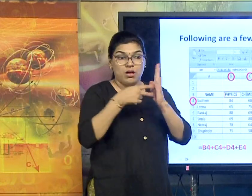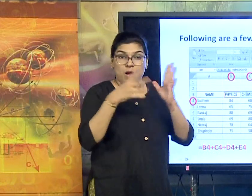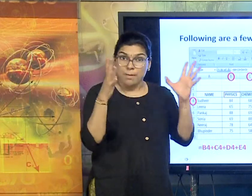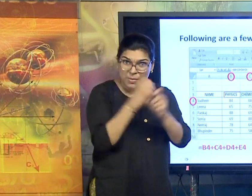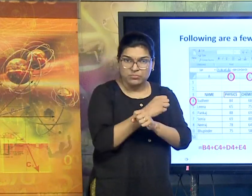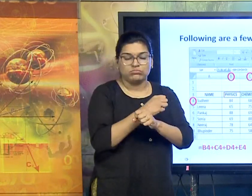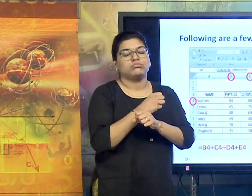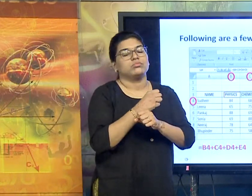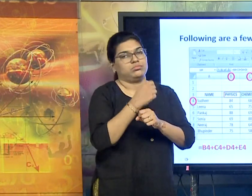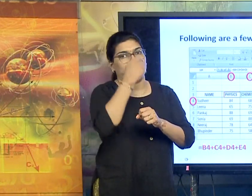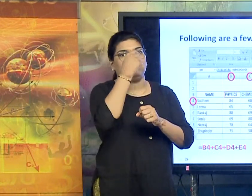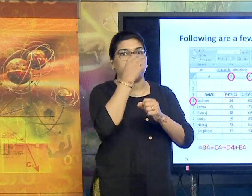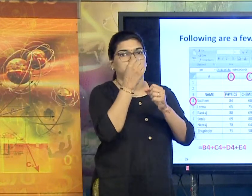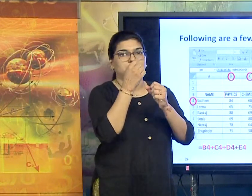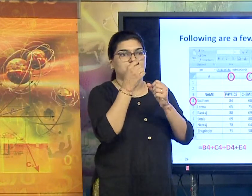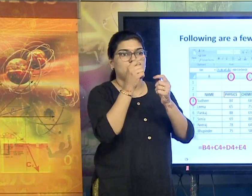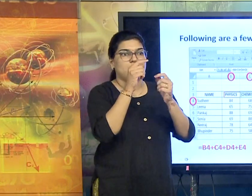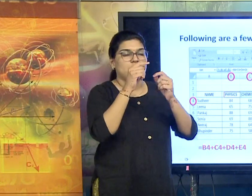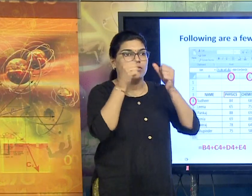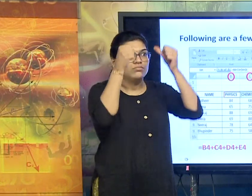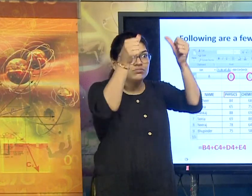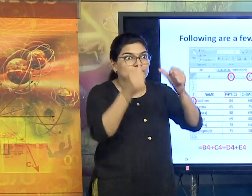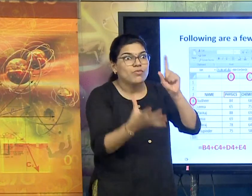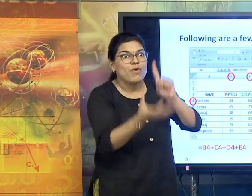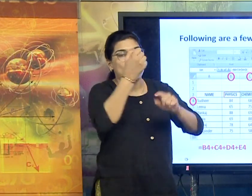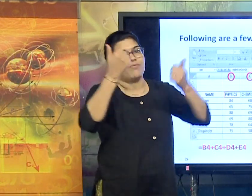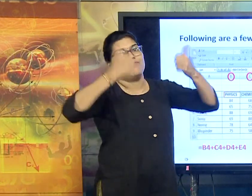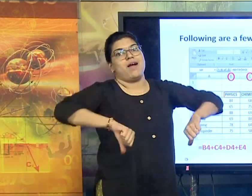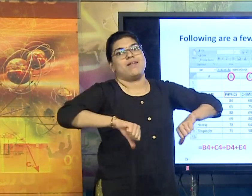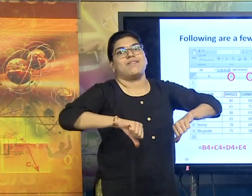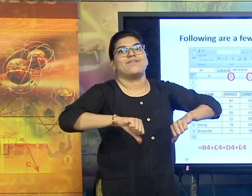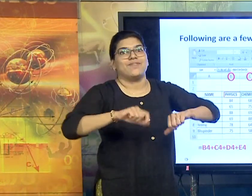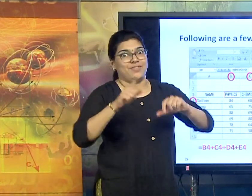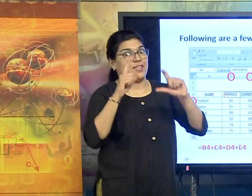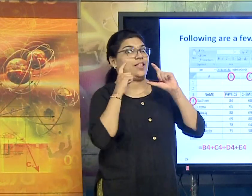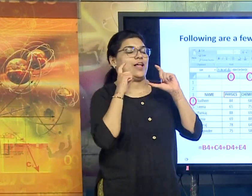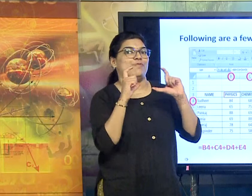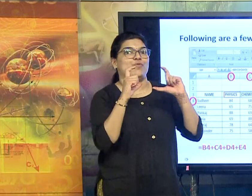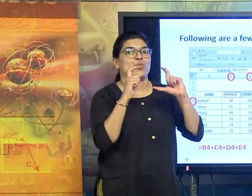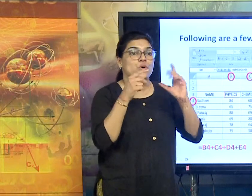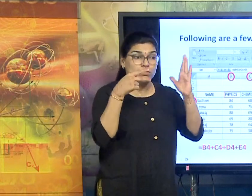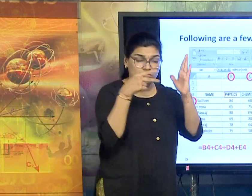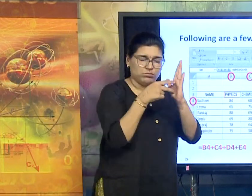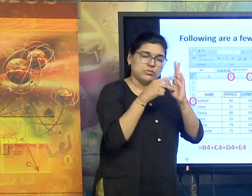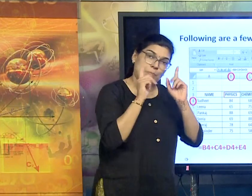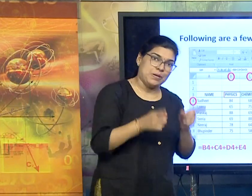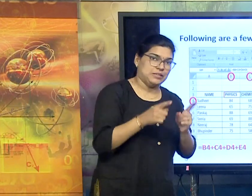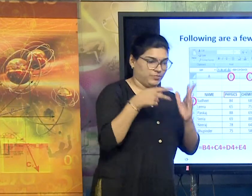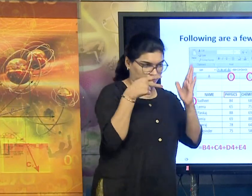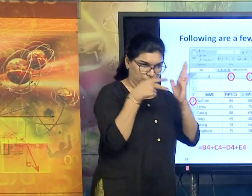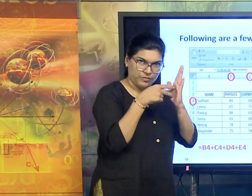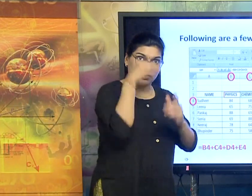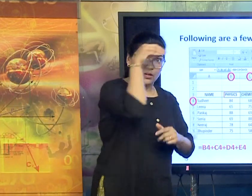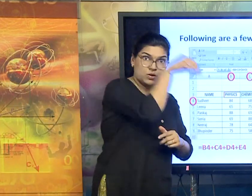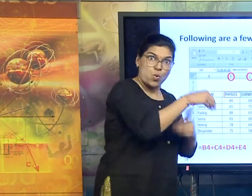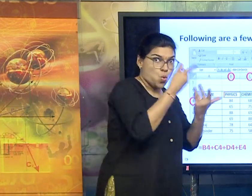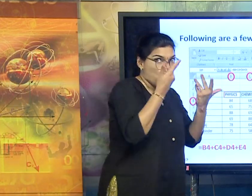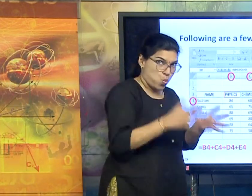but we have to put the beginning cell and the last cell. And in between we have to put that ratio